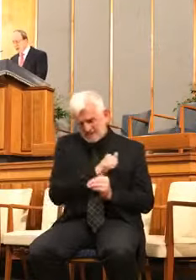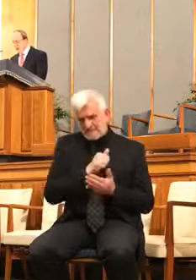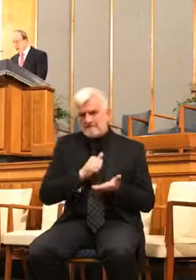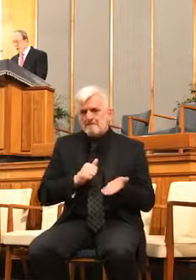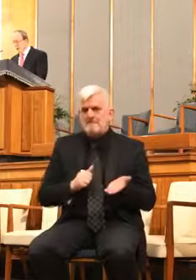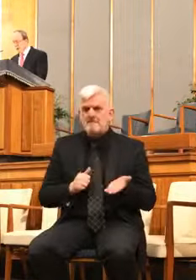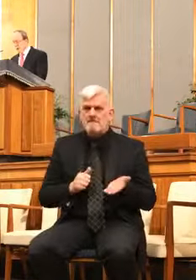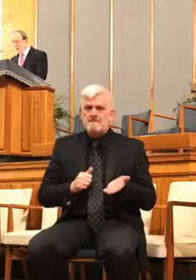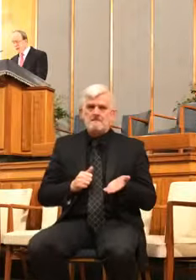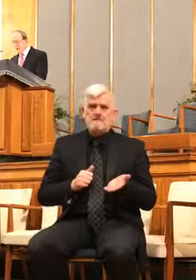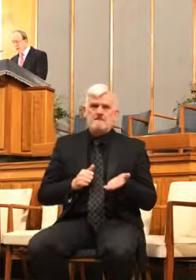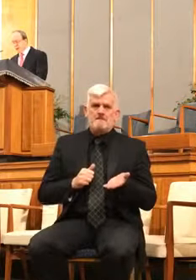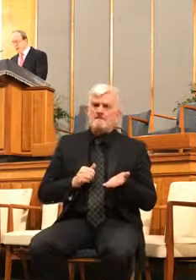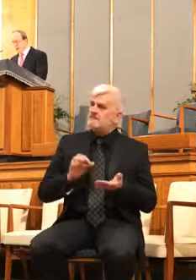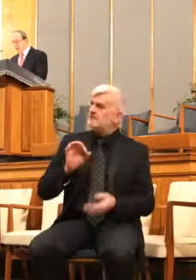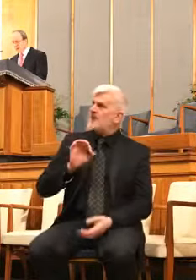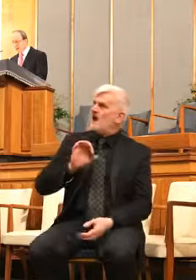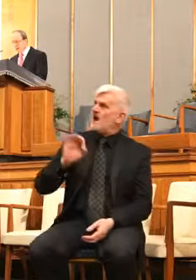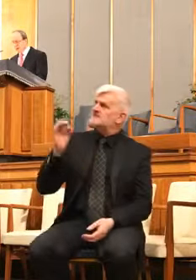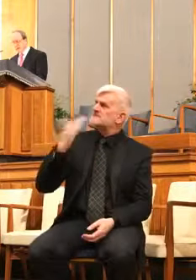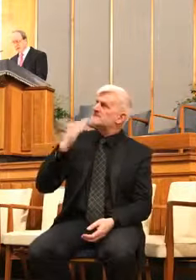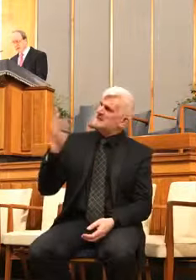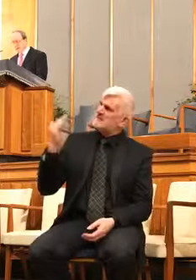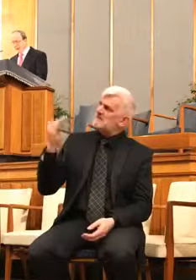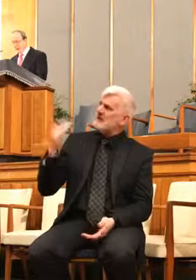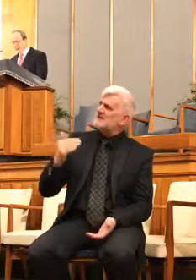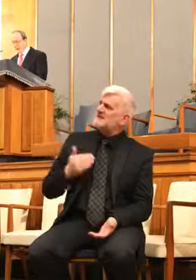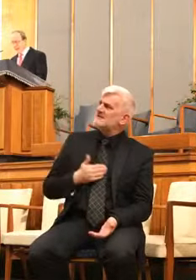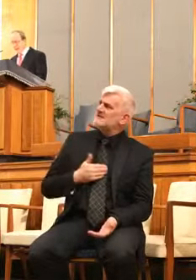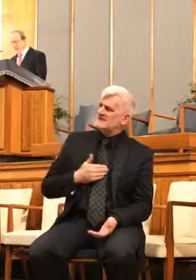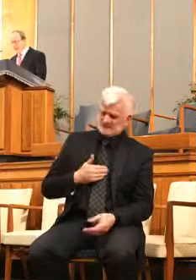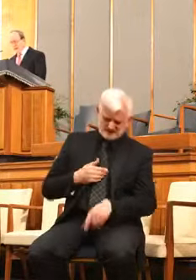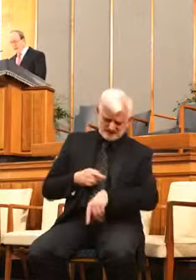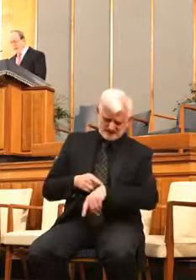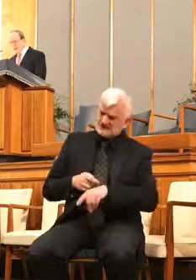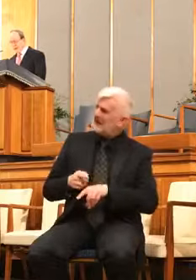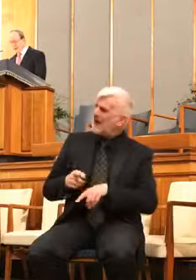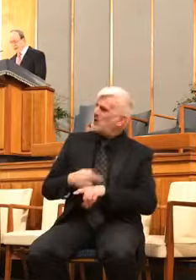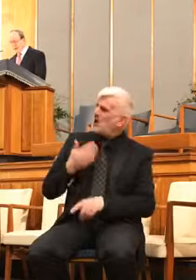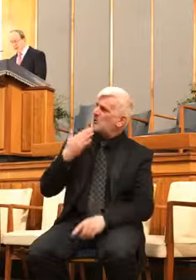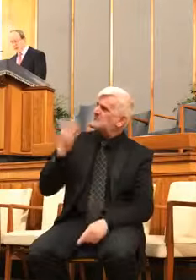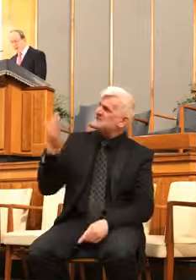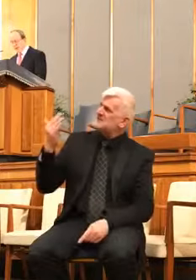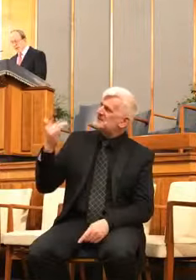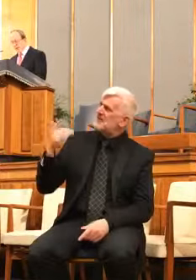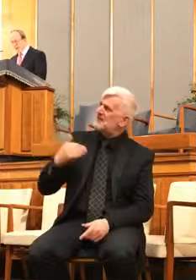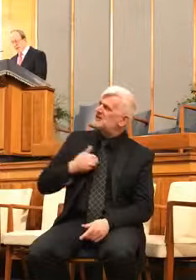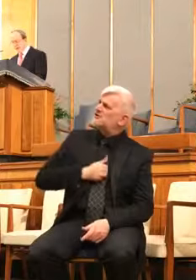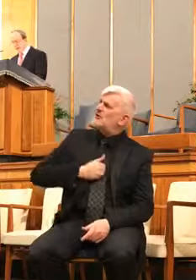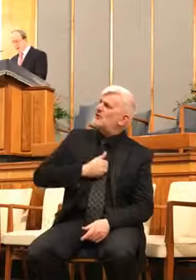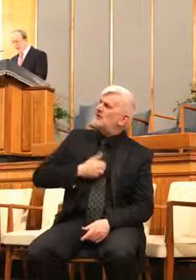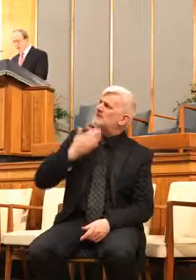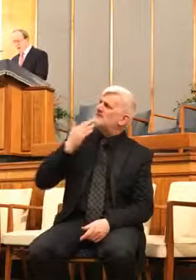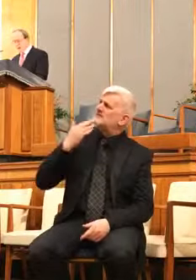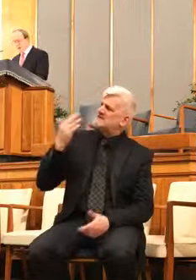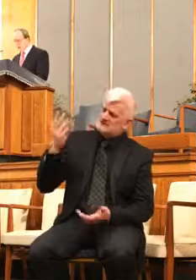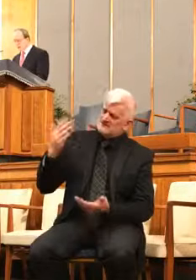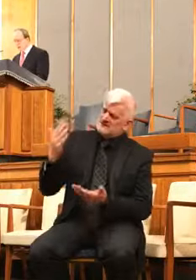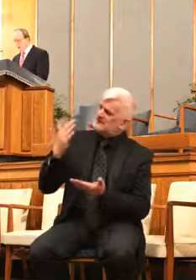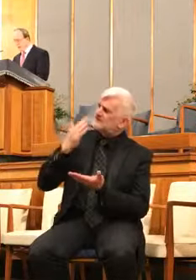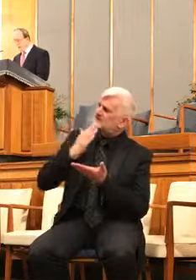Return, O Lord, how long, and let it repent thee concerning thy servants.